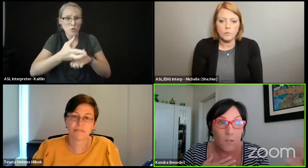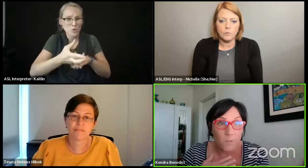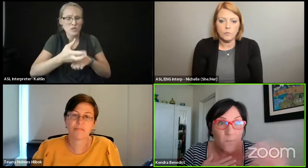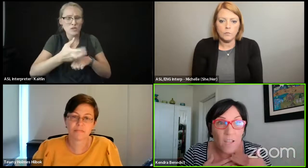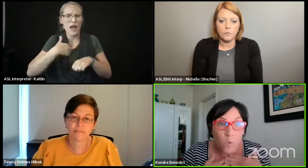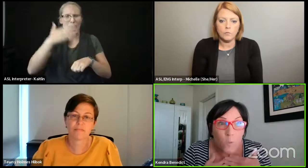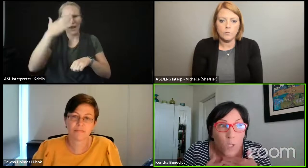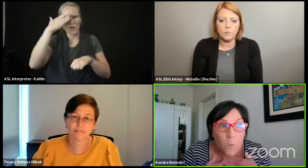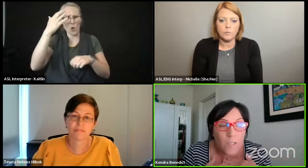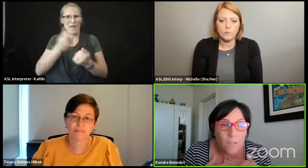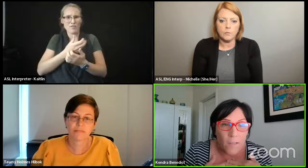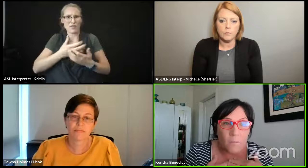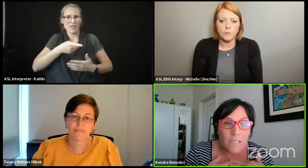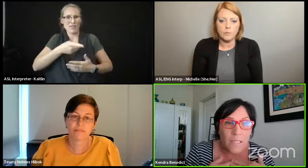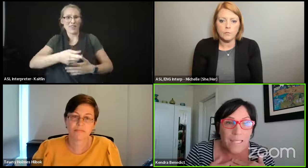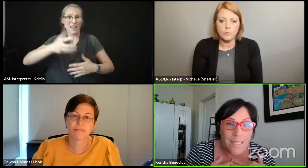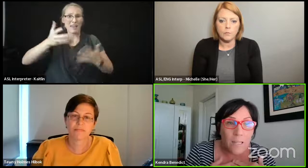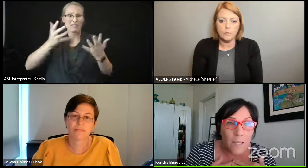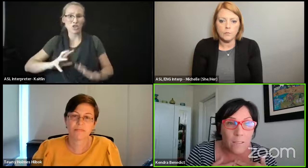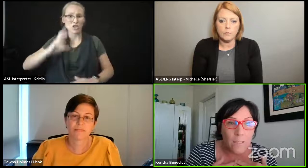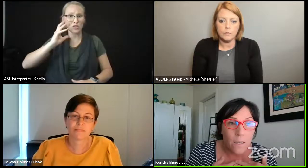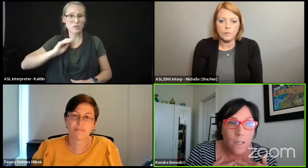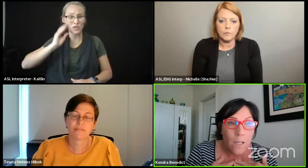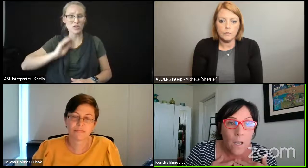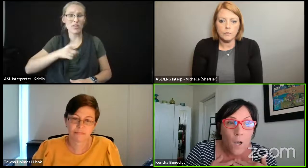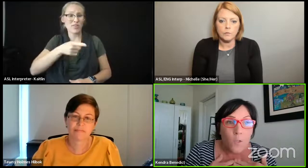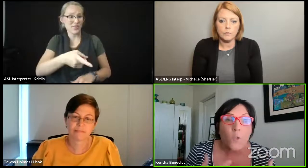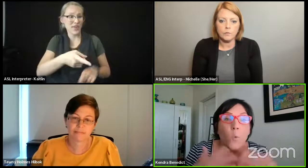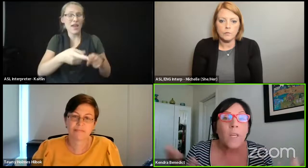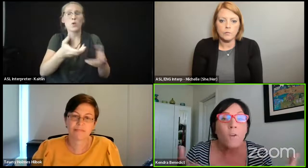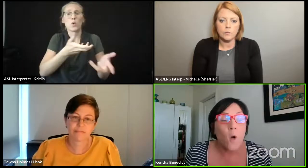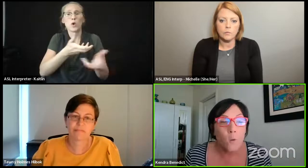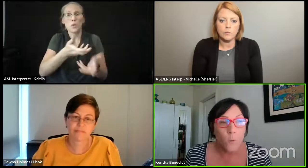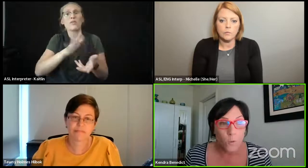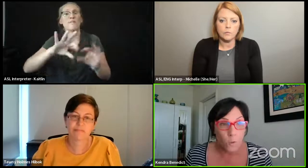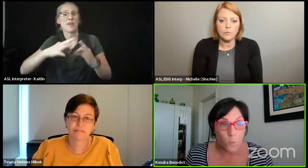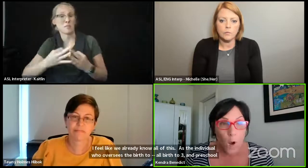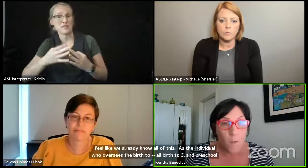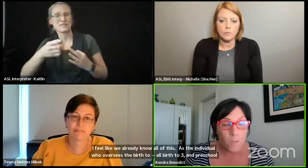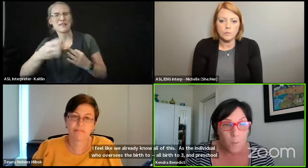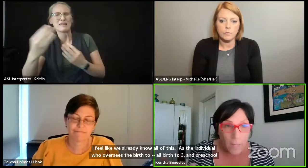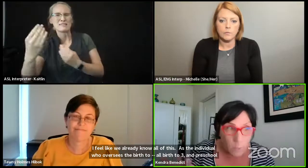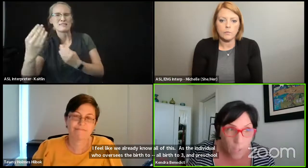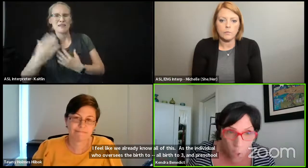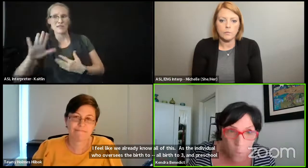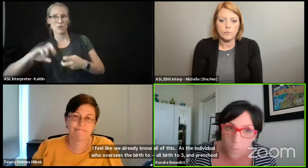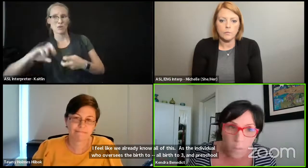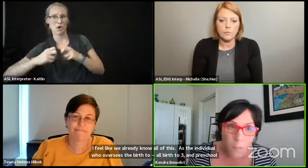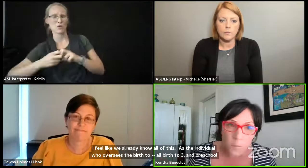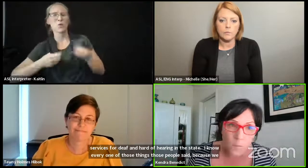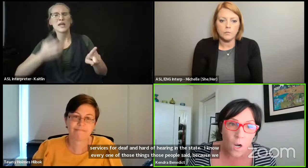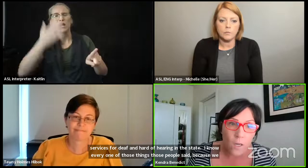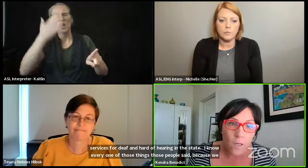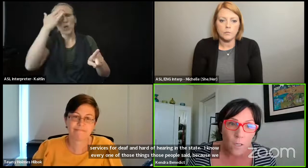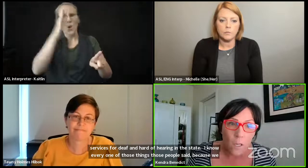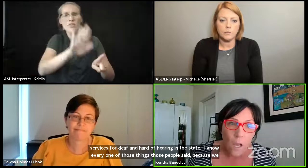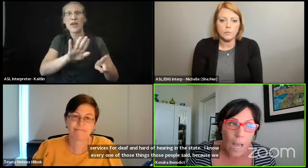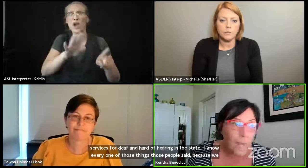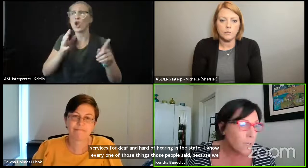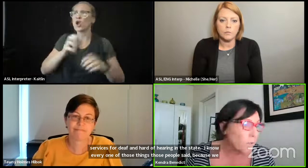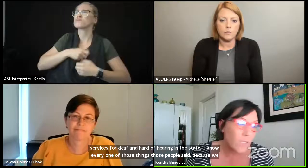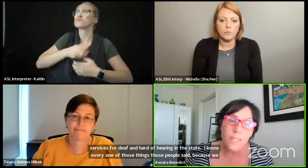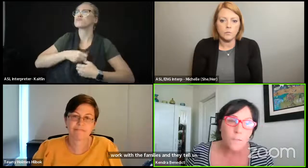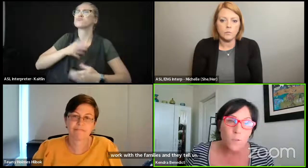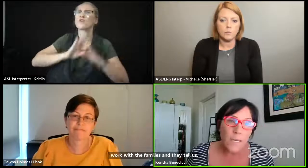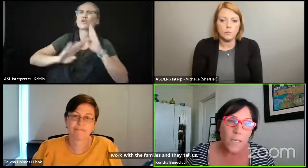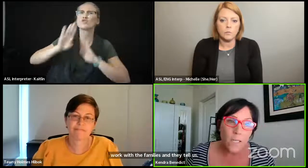because we work with the families and they tell us. So we know those are the problems. Like, we know what the problems are.